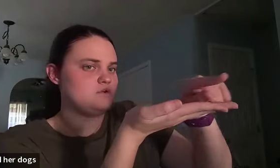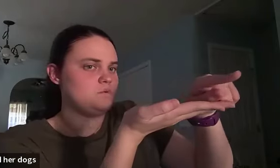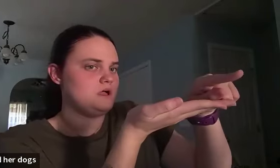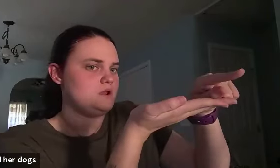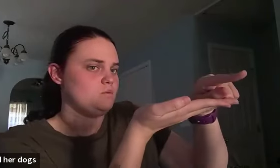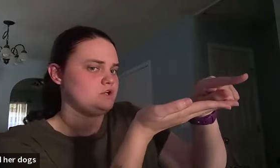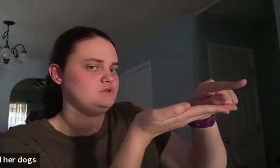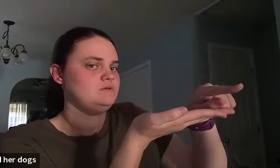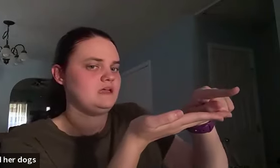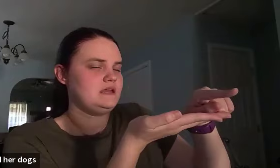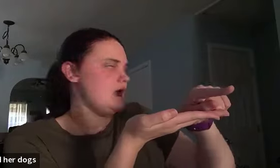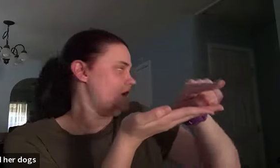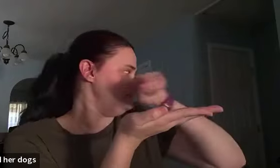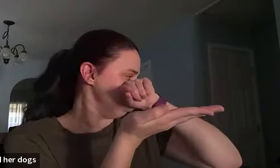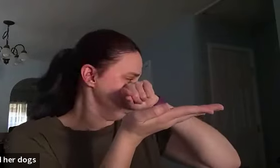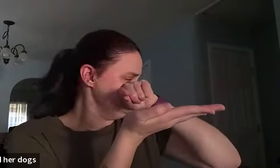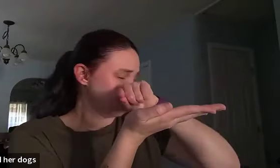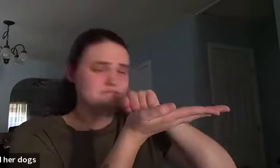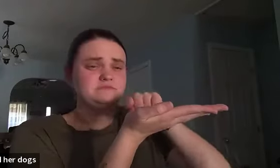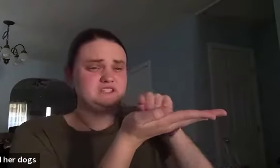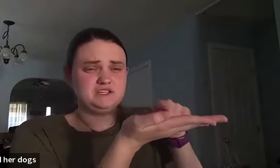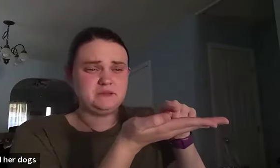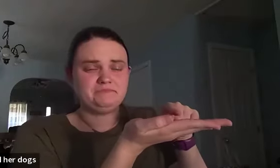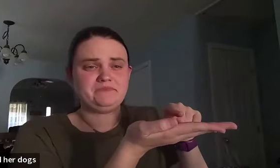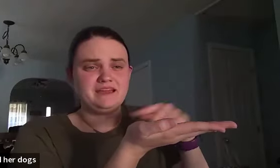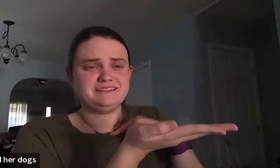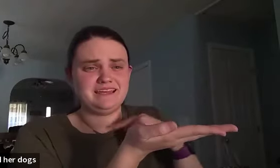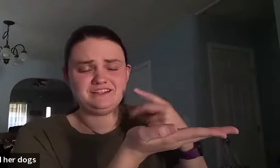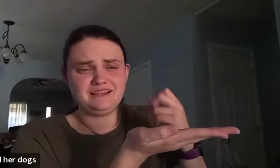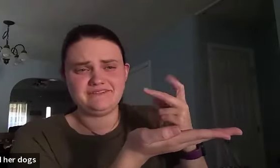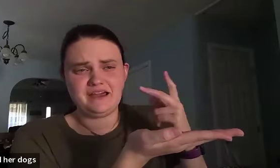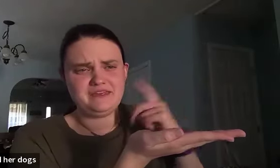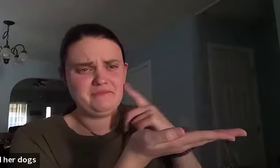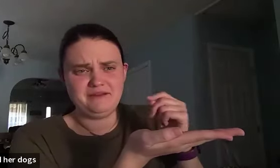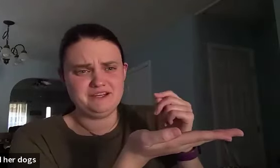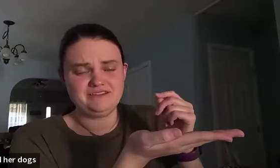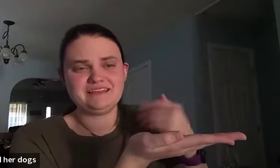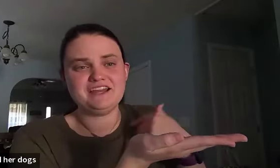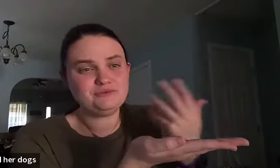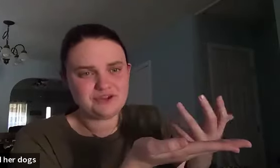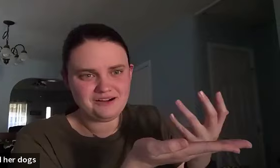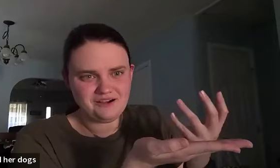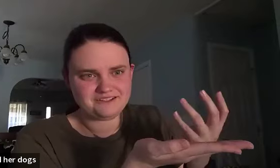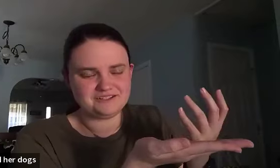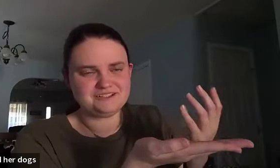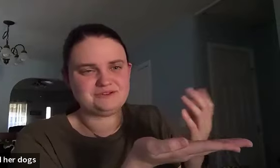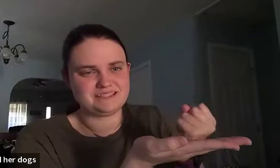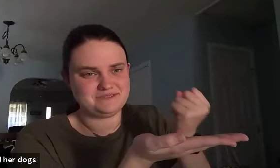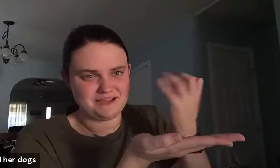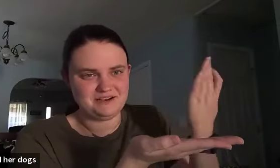another one where you can add, excuse me, I said, I think I might have mentioned this. I don't talk often during school because I'm signing